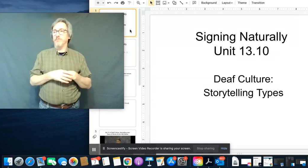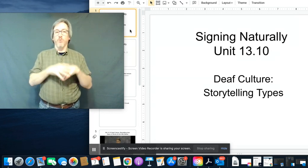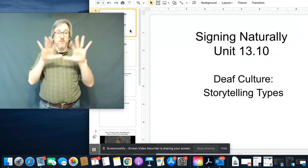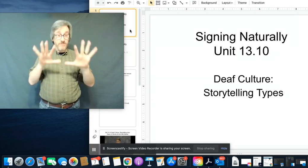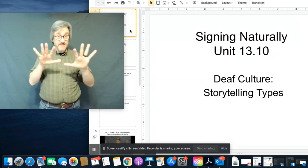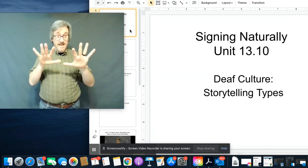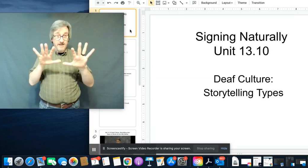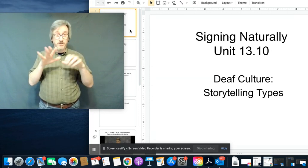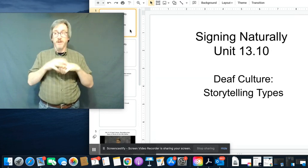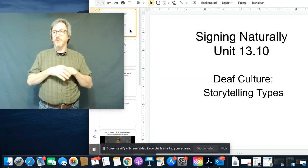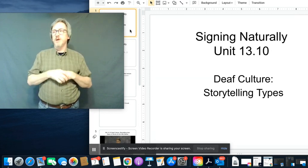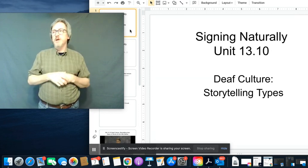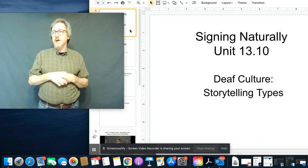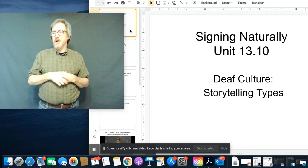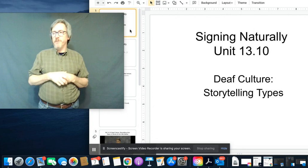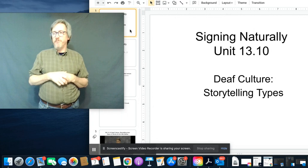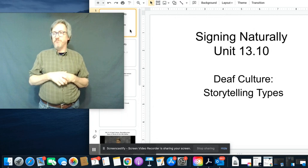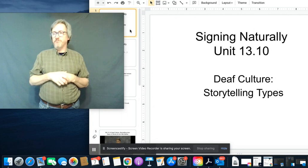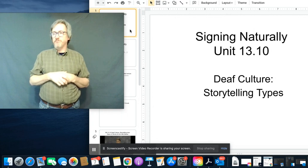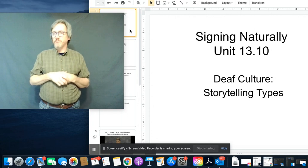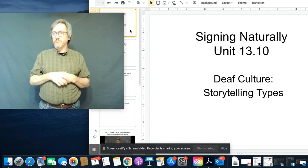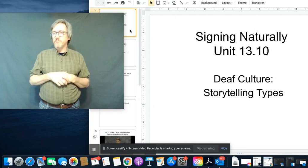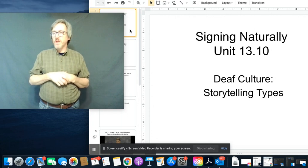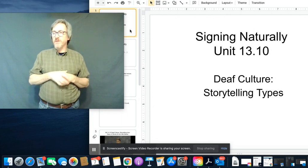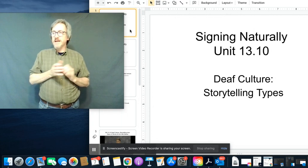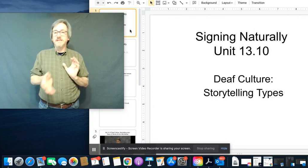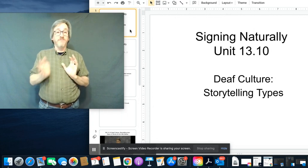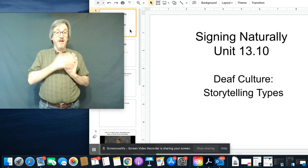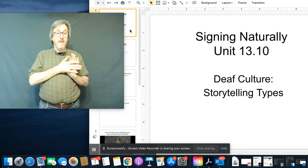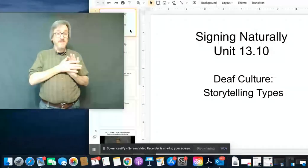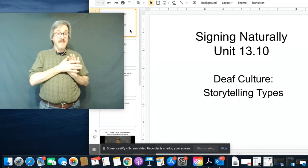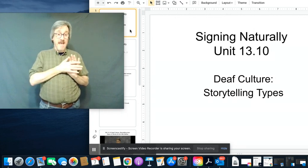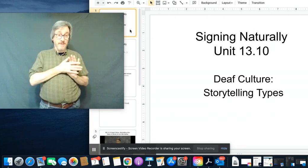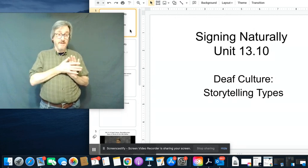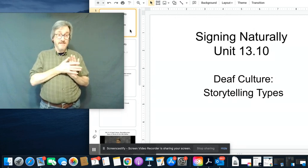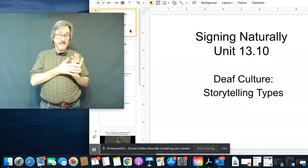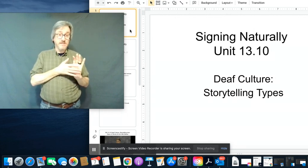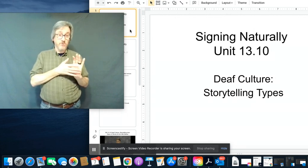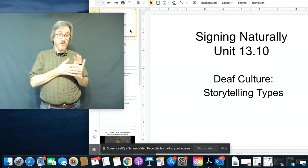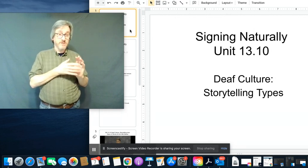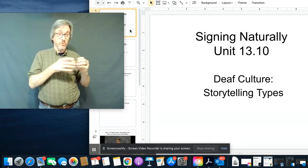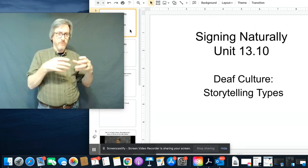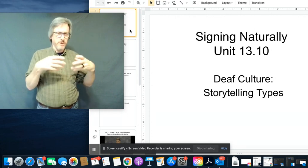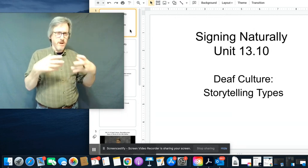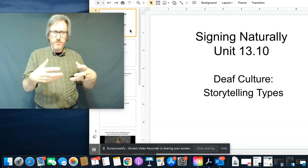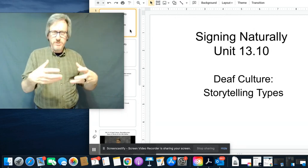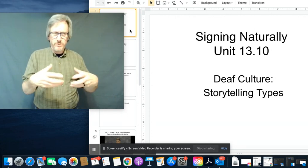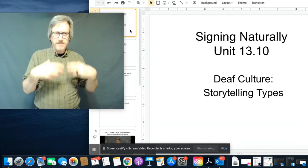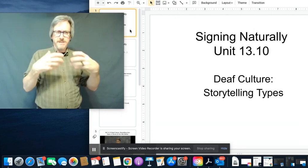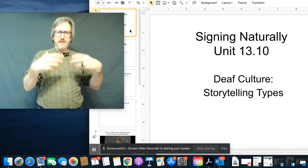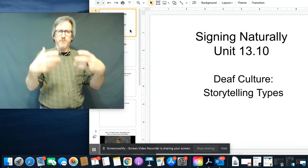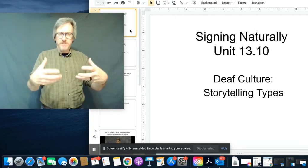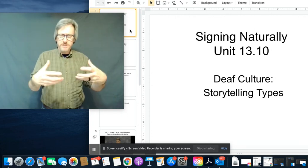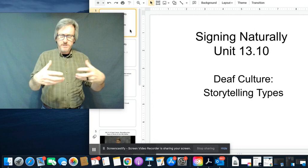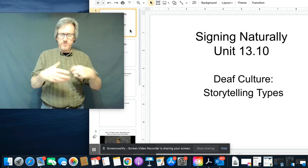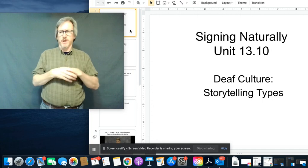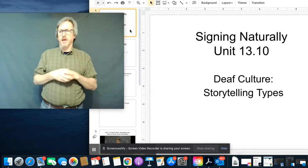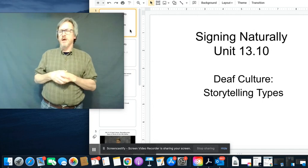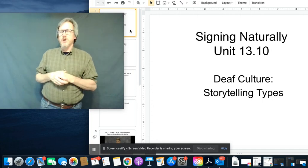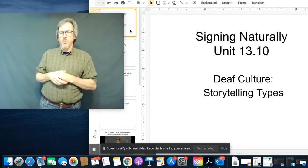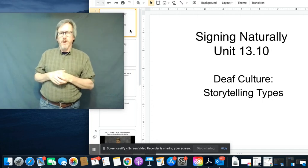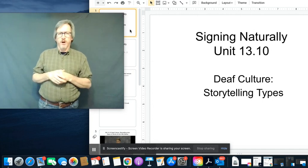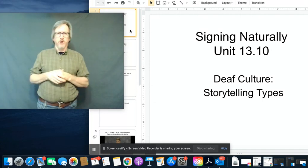shape or this hand shape. The next level up is the ABC stories or the number stories, a sequence